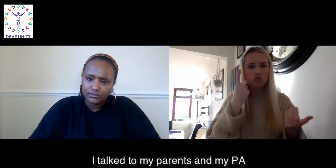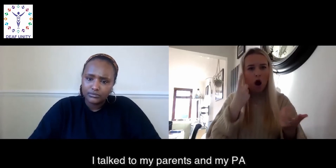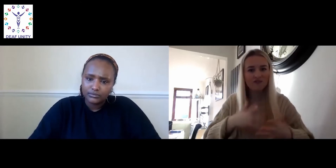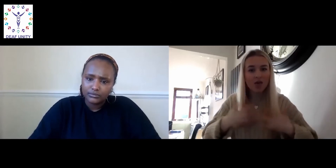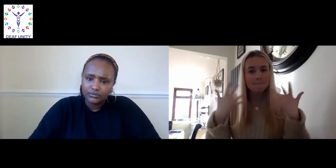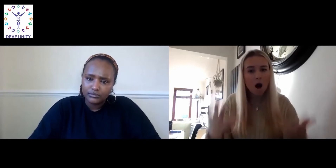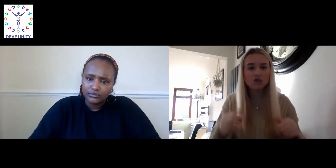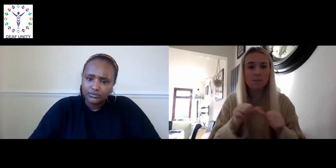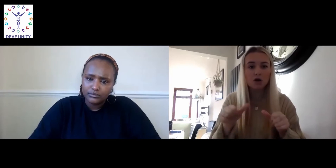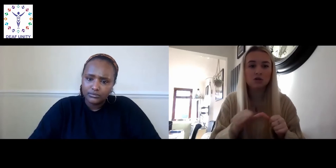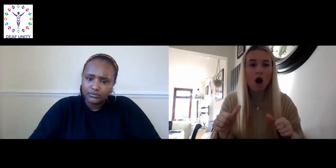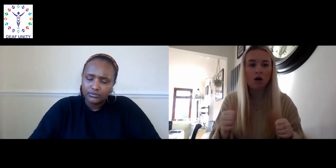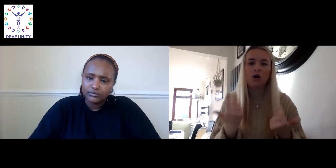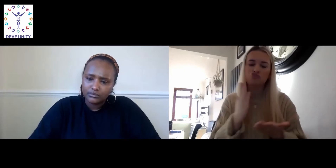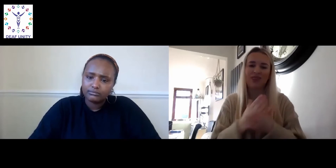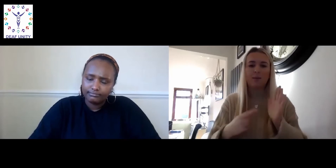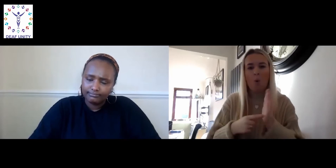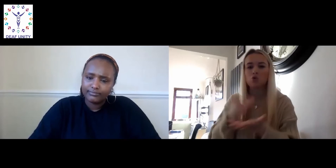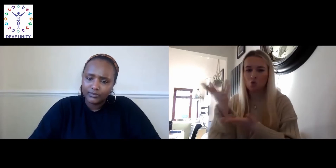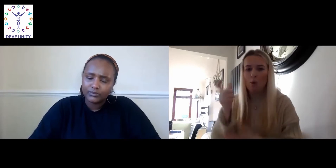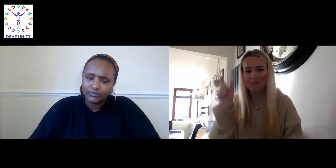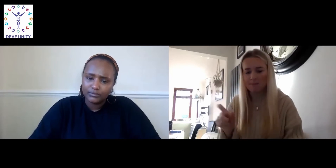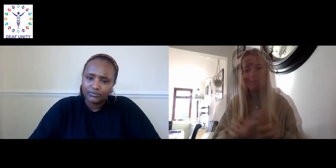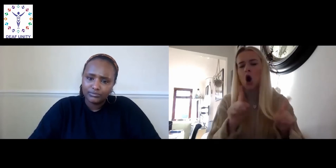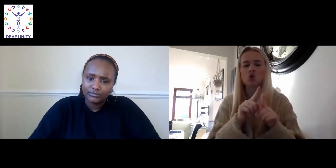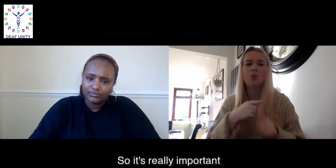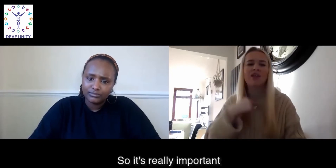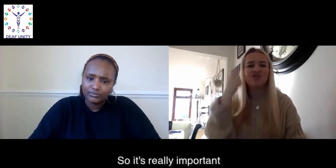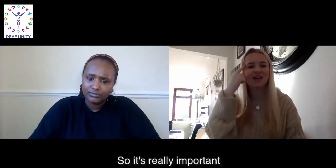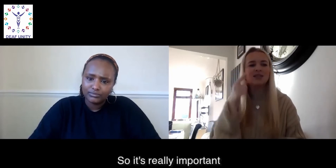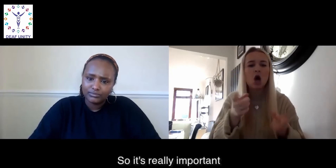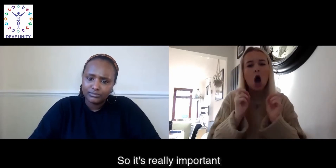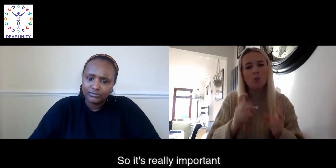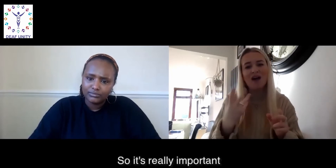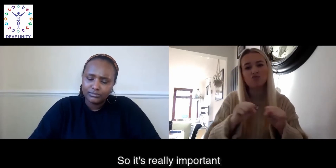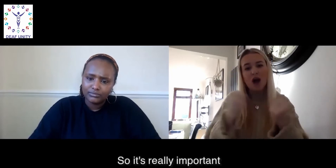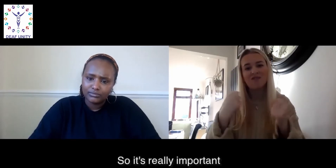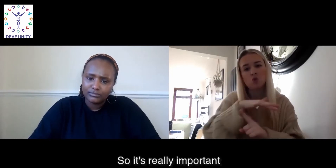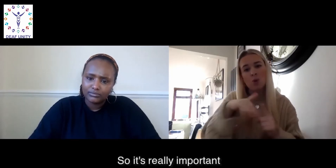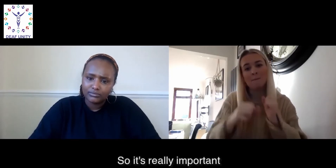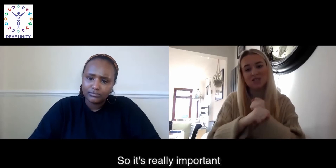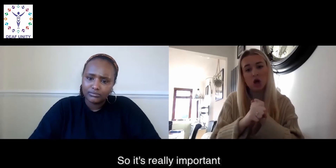channel, and I realised I felt so much better. So it's really important to talk to people.